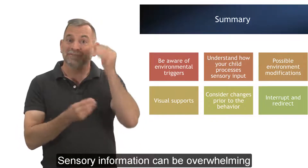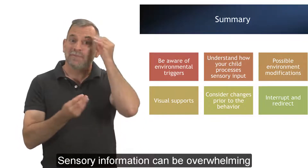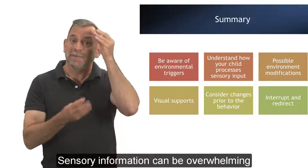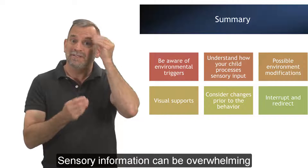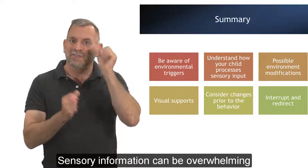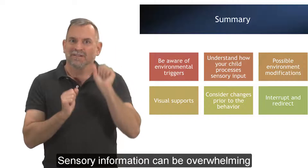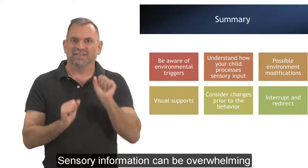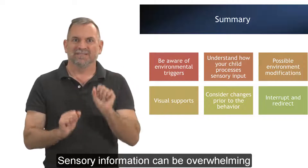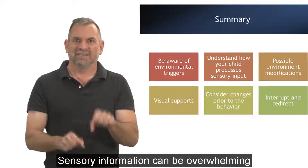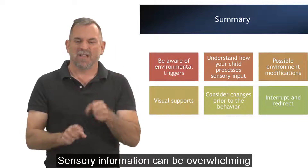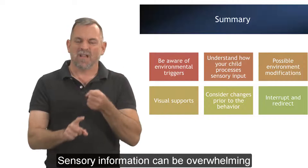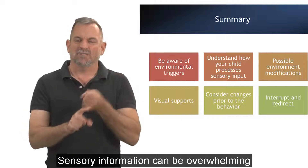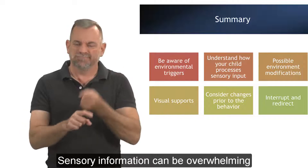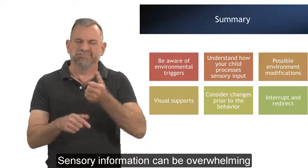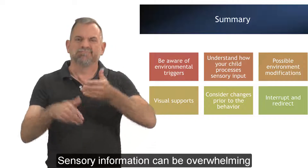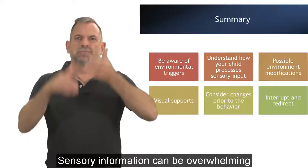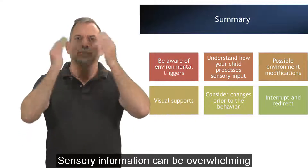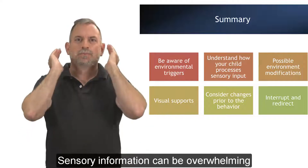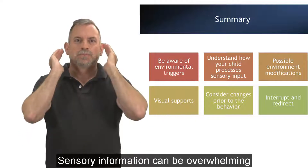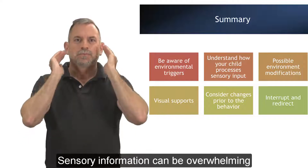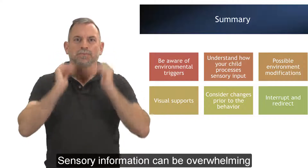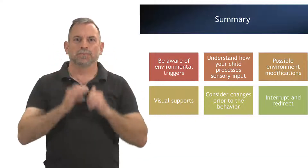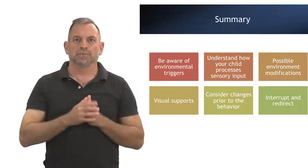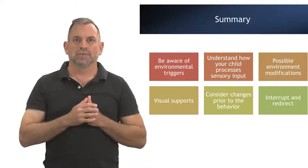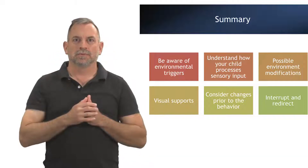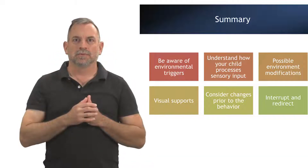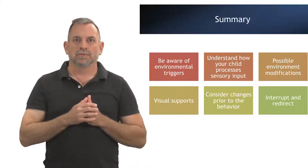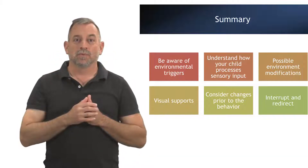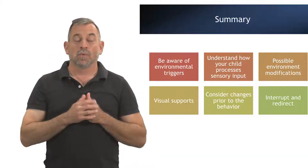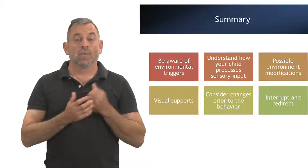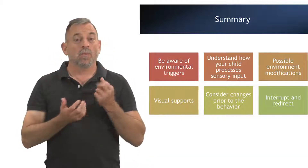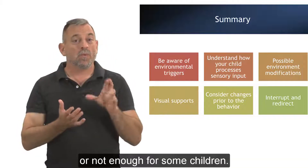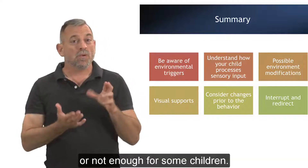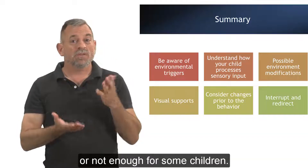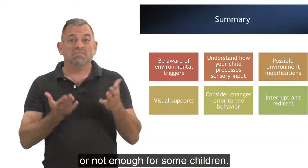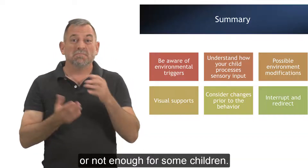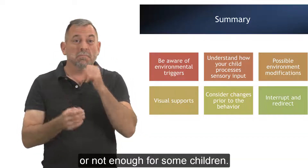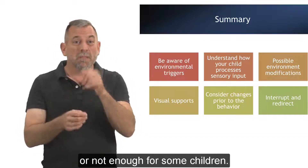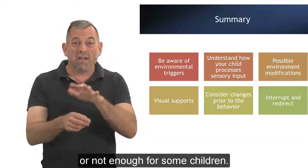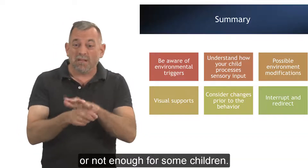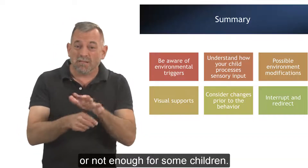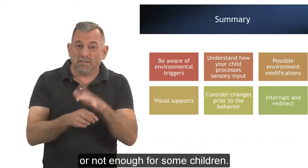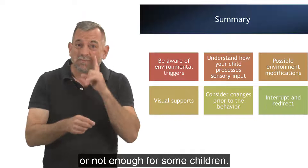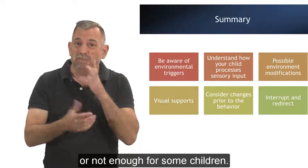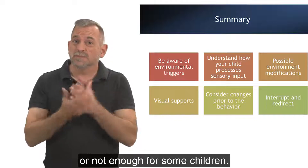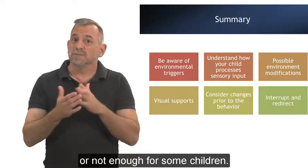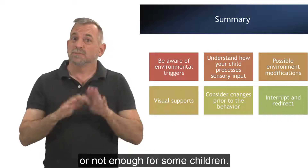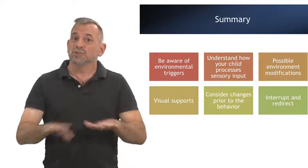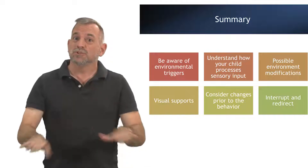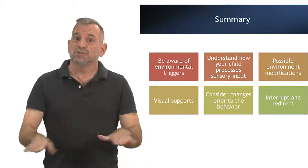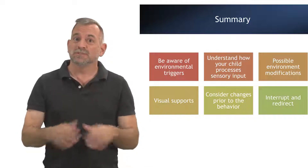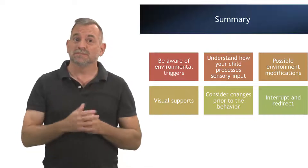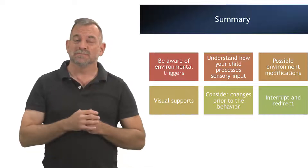Sensory information can be overwhelming or not enough for some children.